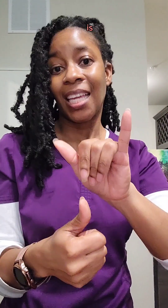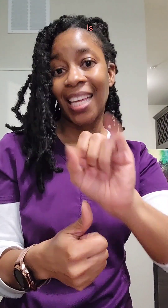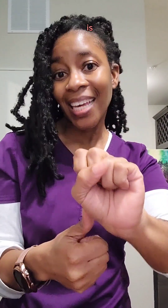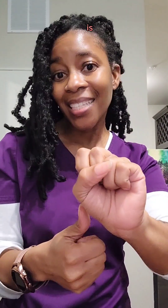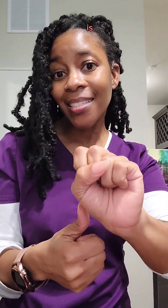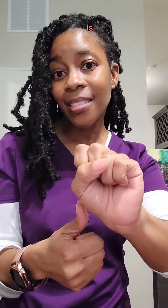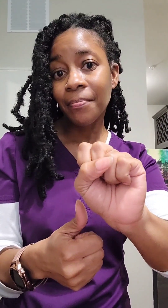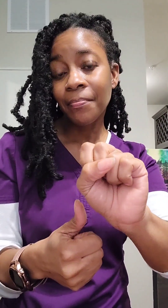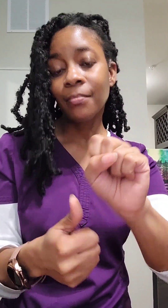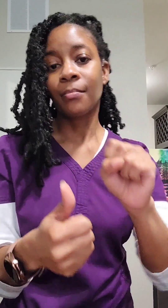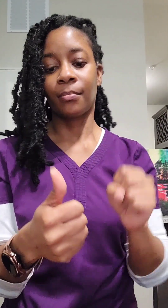is,